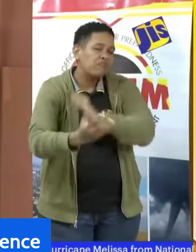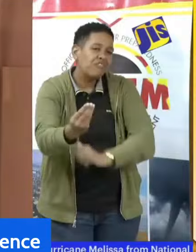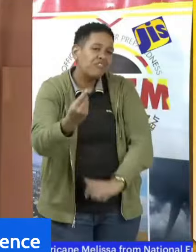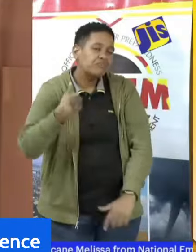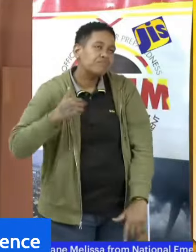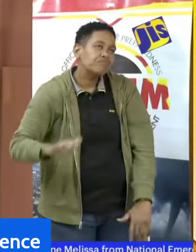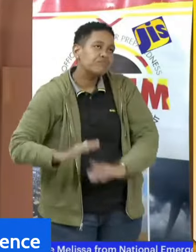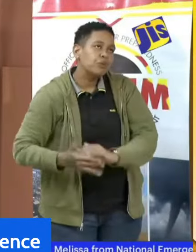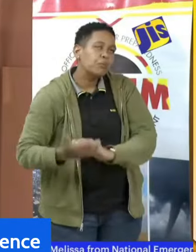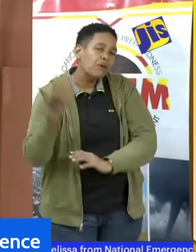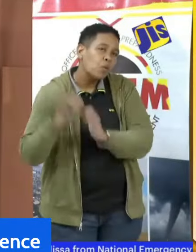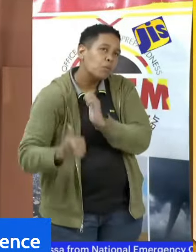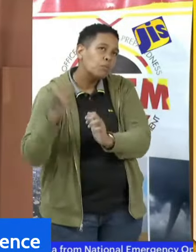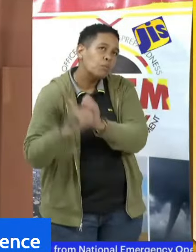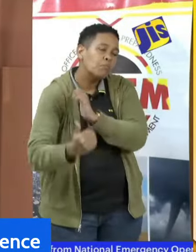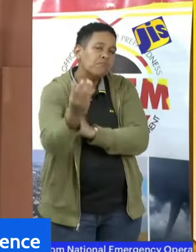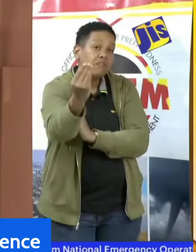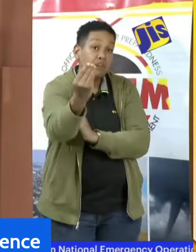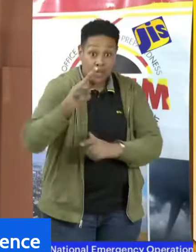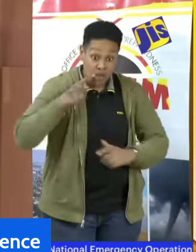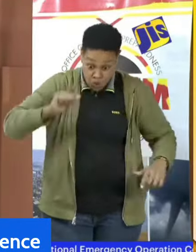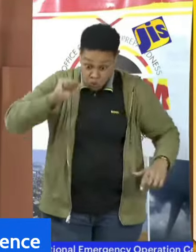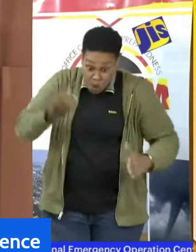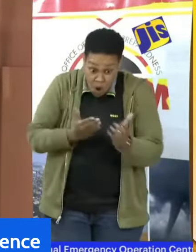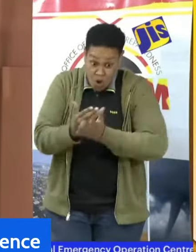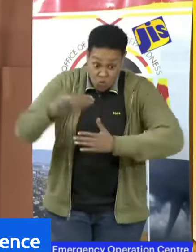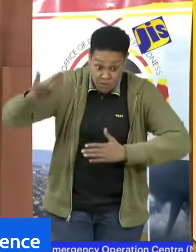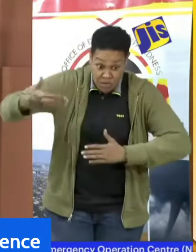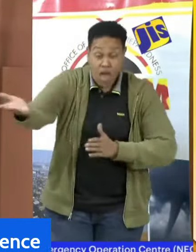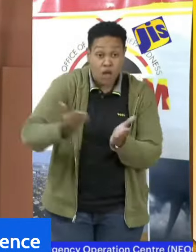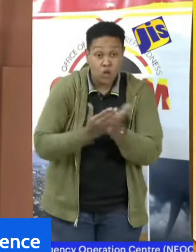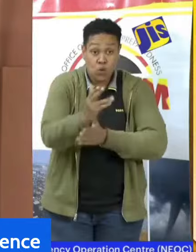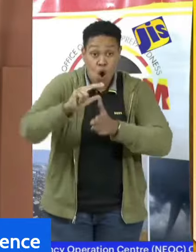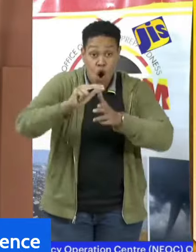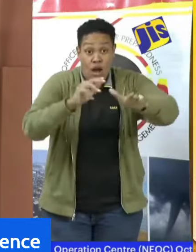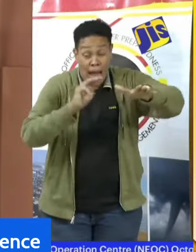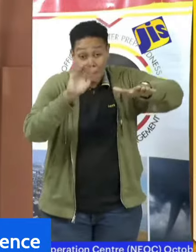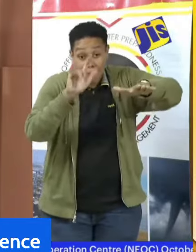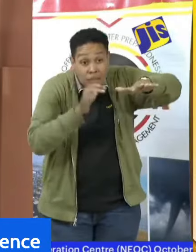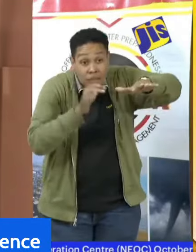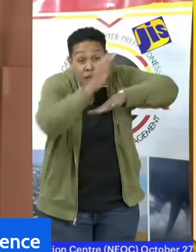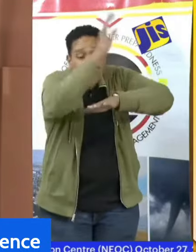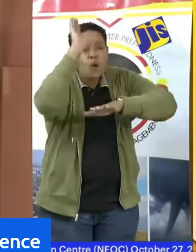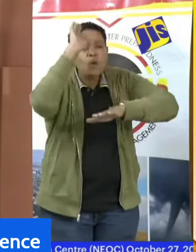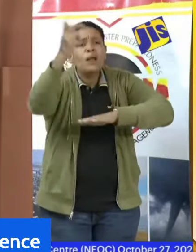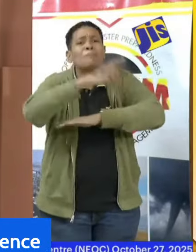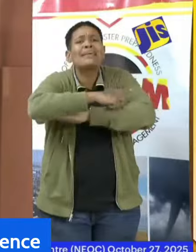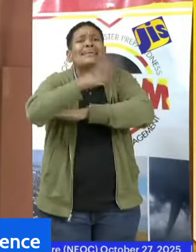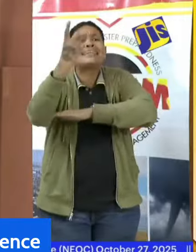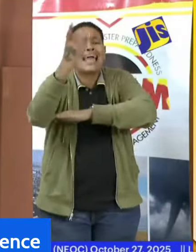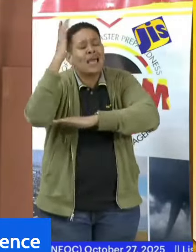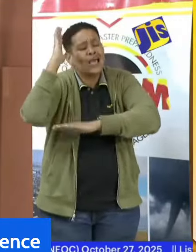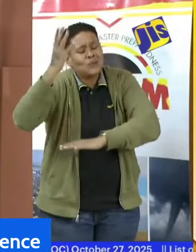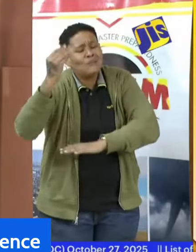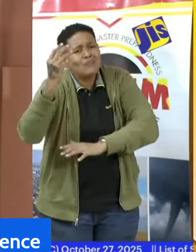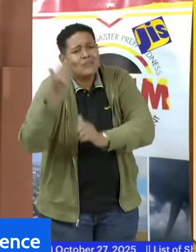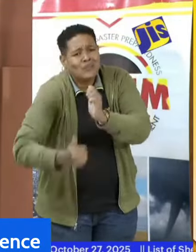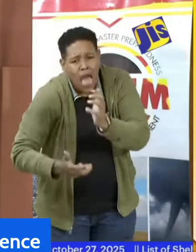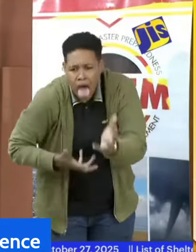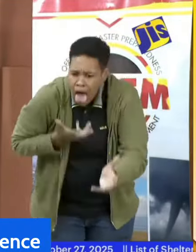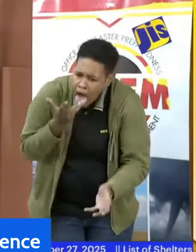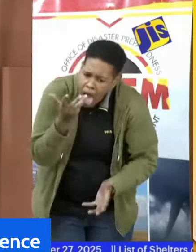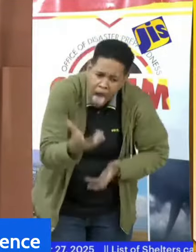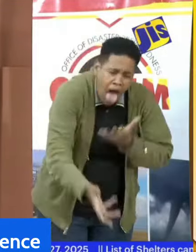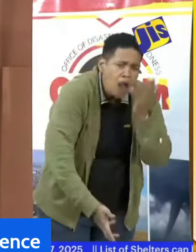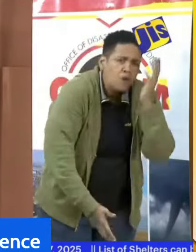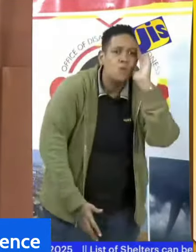today, tomorrow, the day after, as we go through Hurricane Melissa, will be days of hardship.